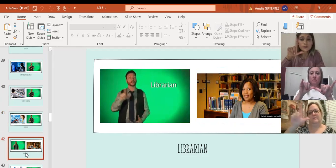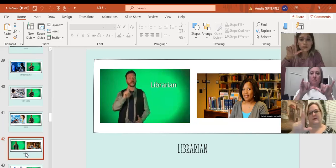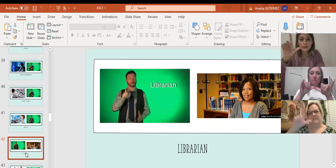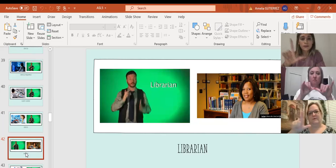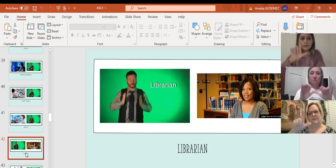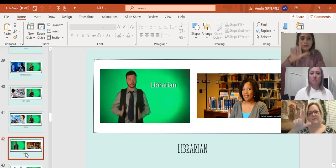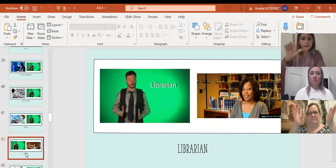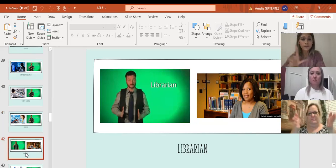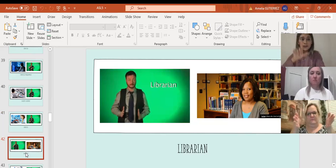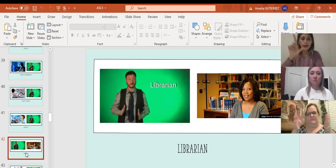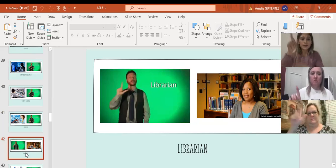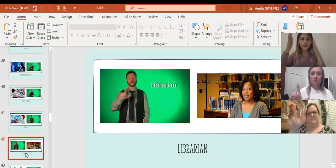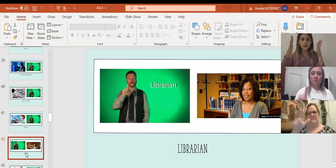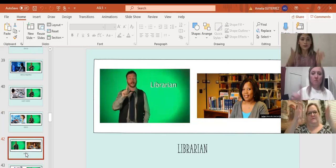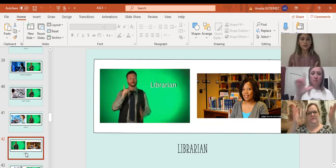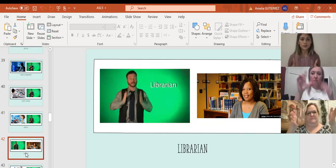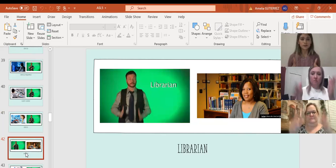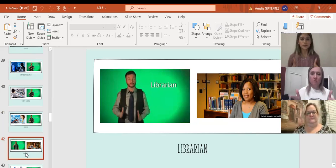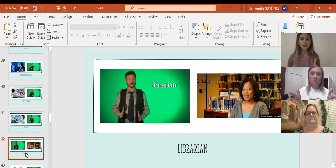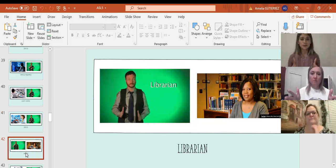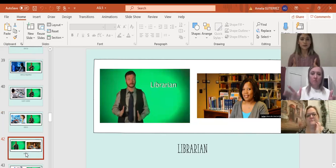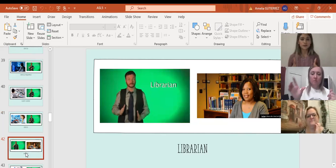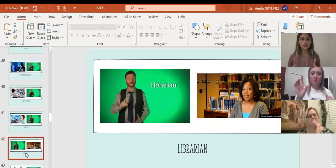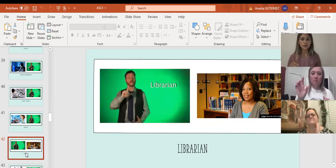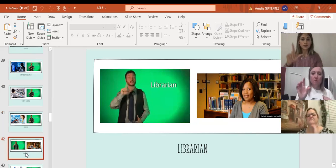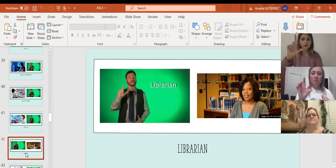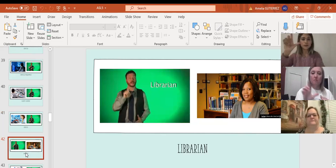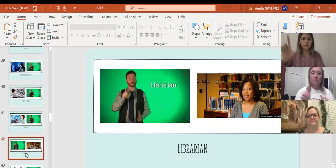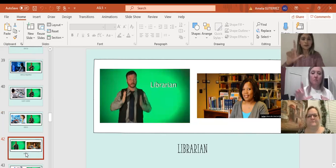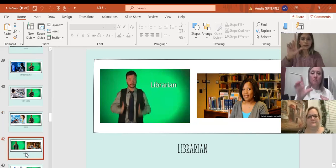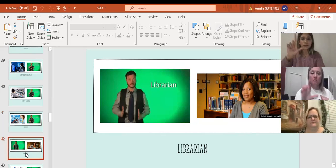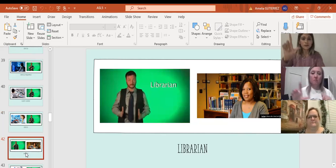Librarian, library person, librarian.